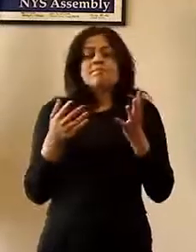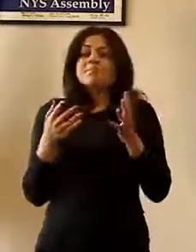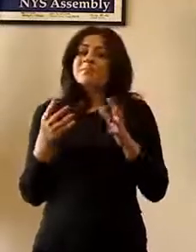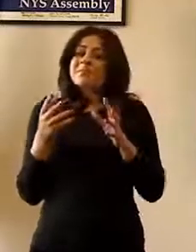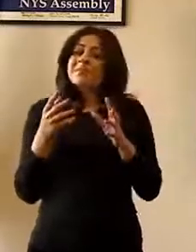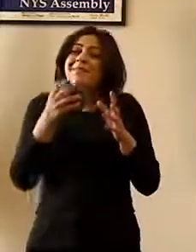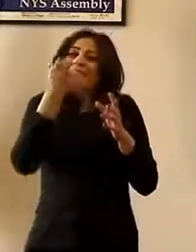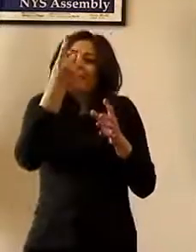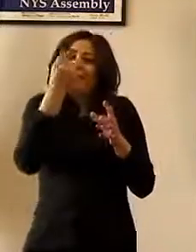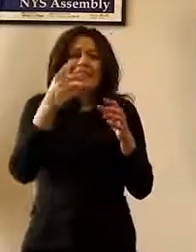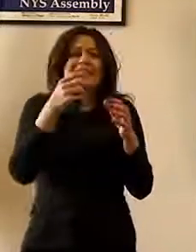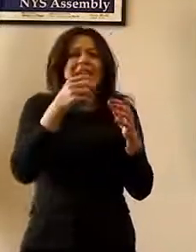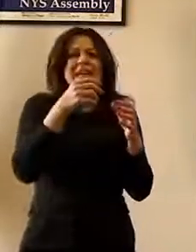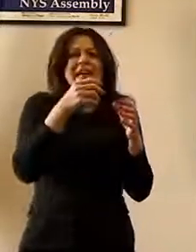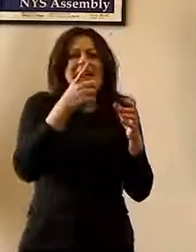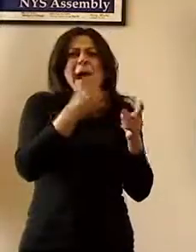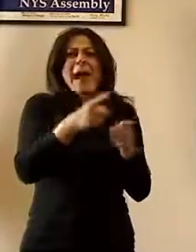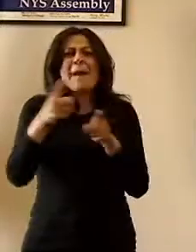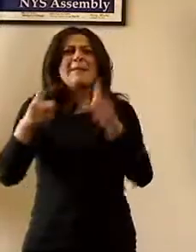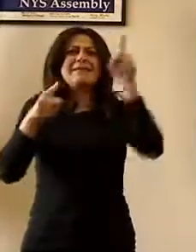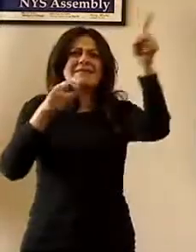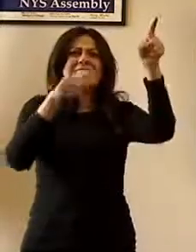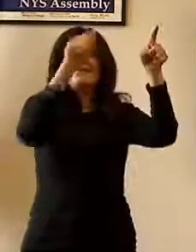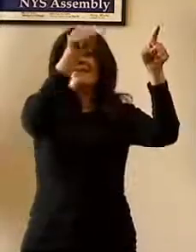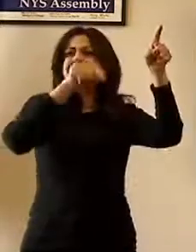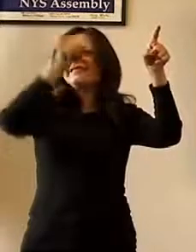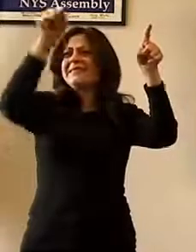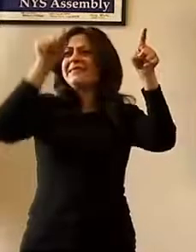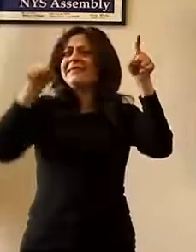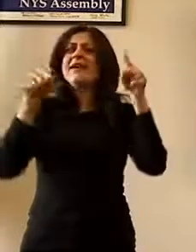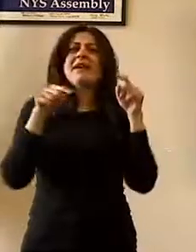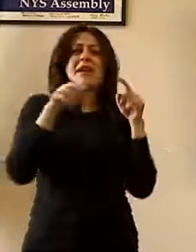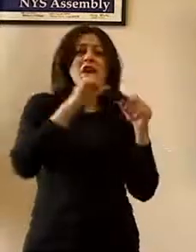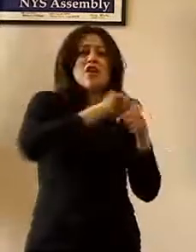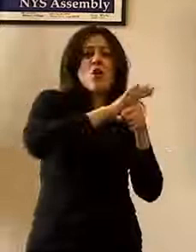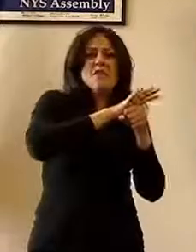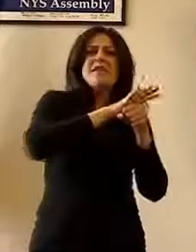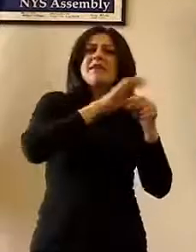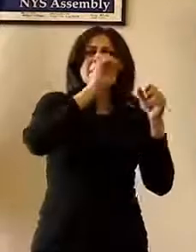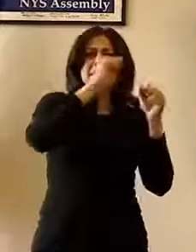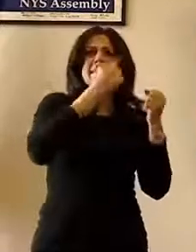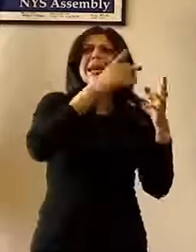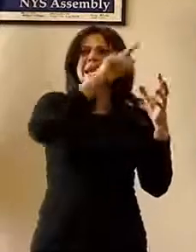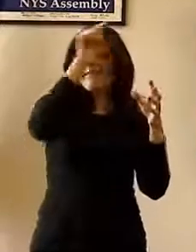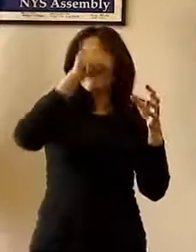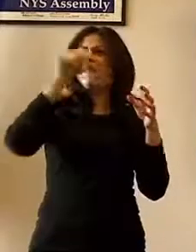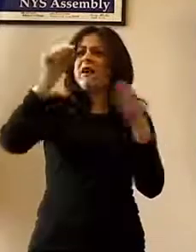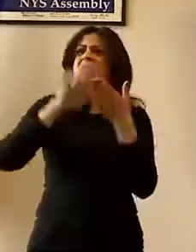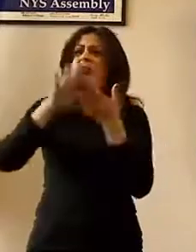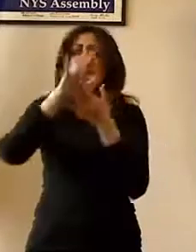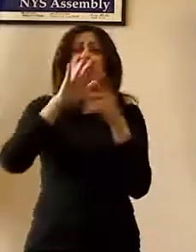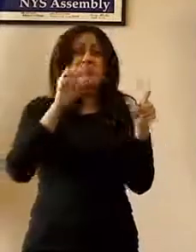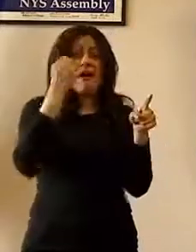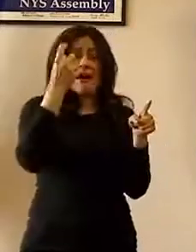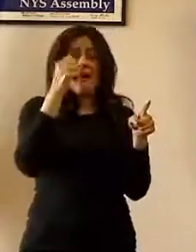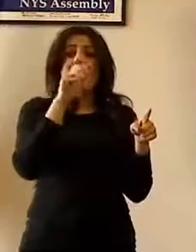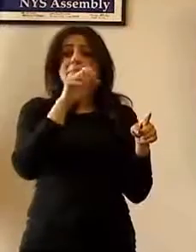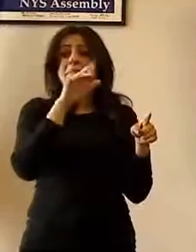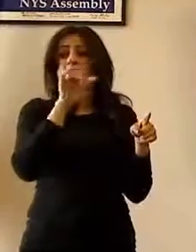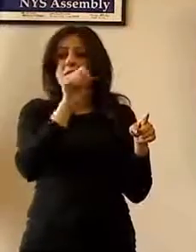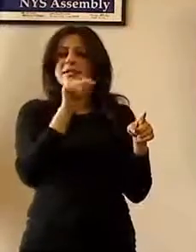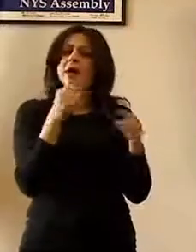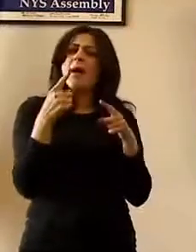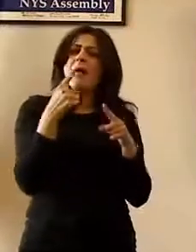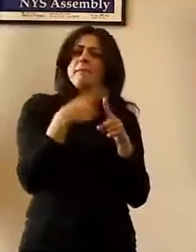every college campus, we've had cases at the Marist campus. Dr. V, the positivity rate at our college campuses, including